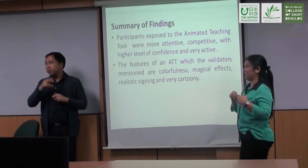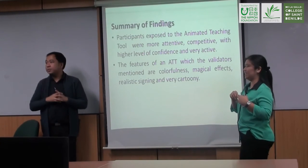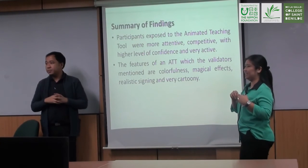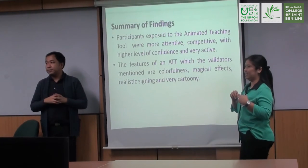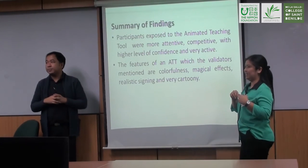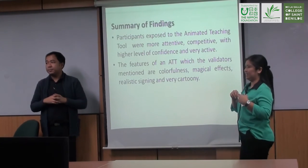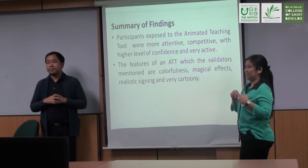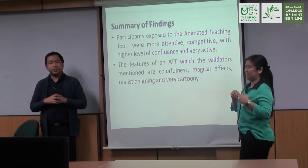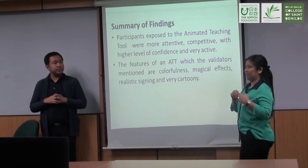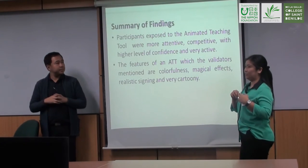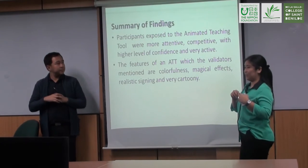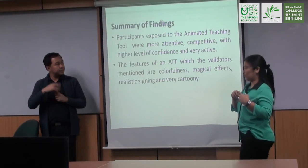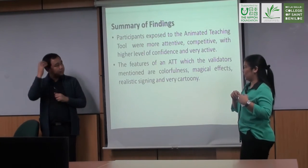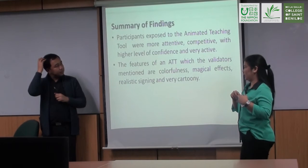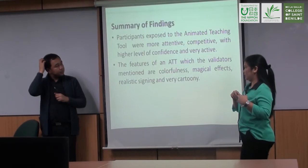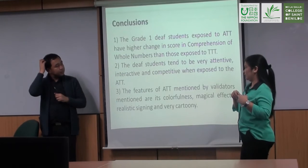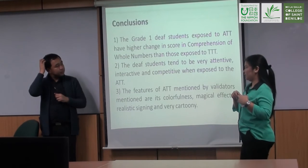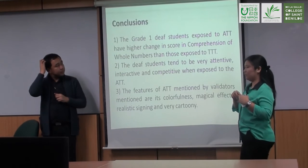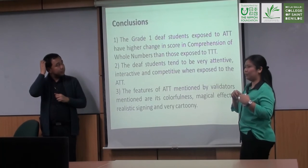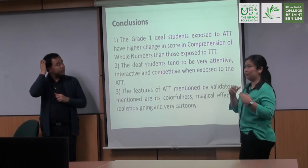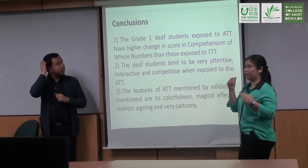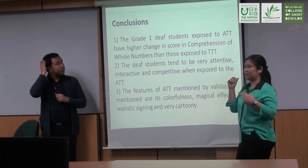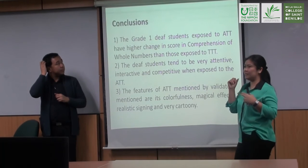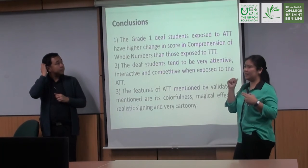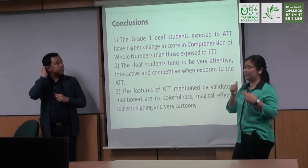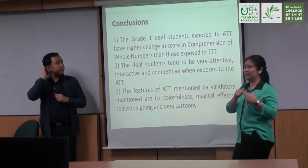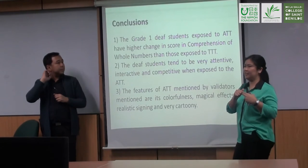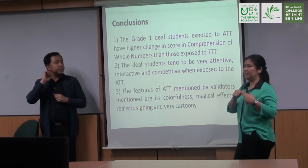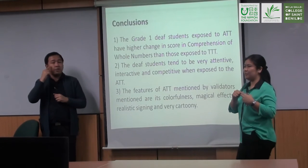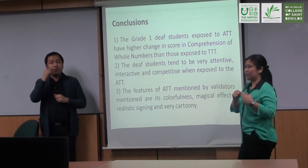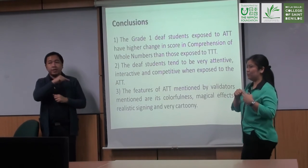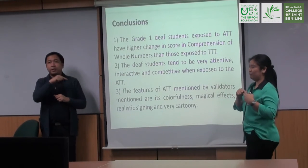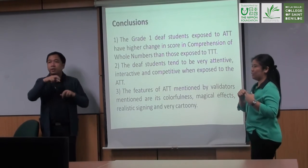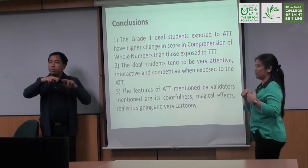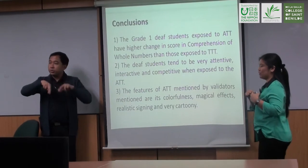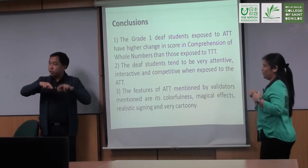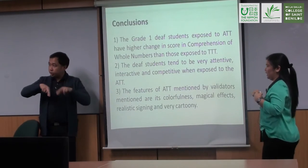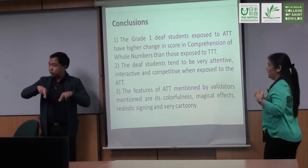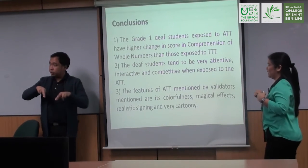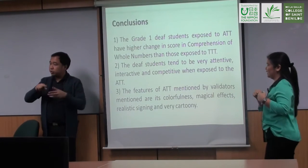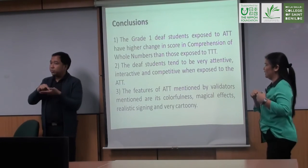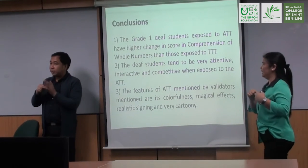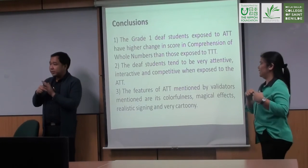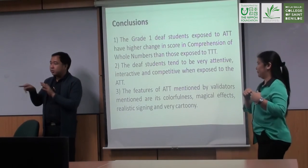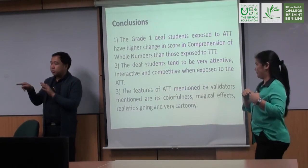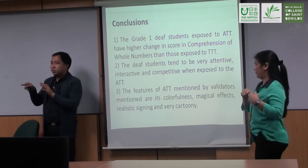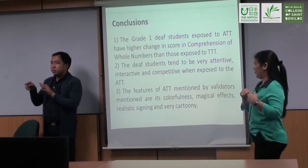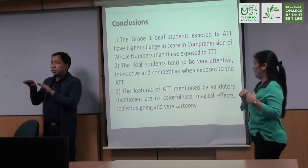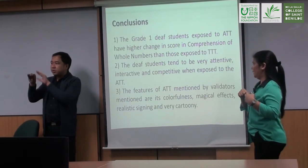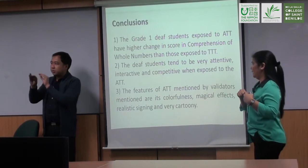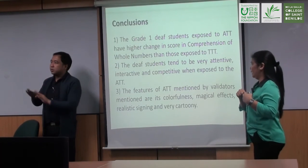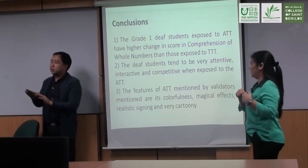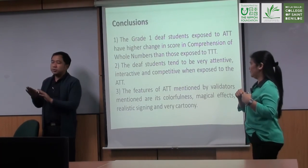being cartooning of the tool. So for that study, so yun yung features of the